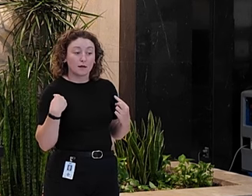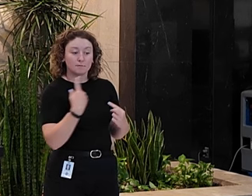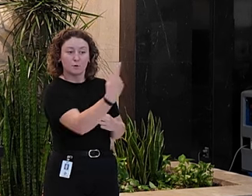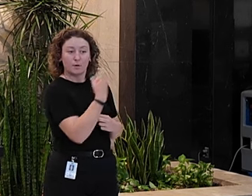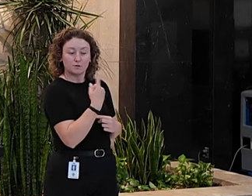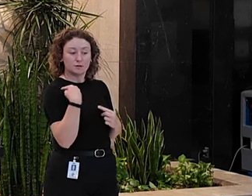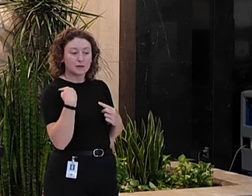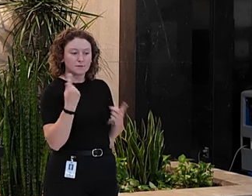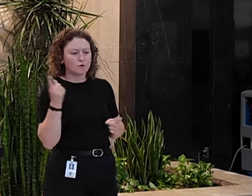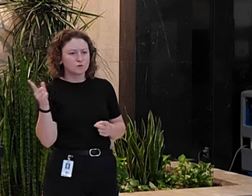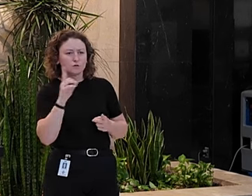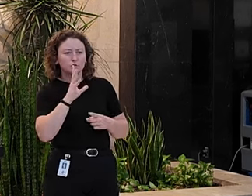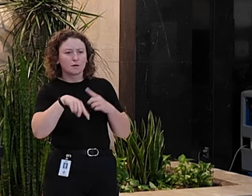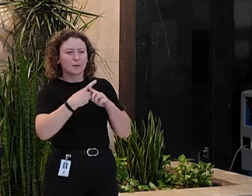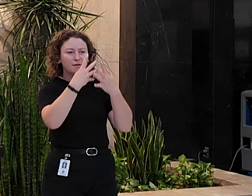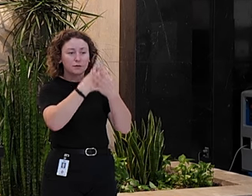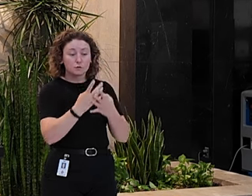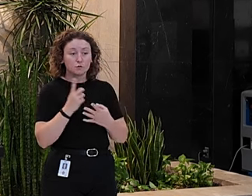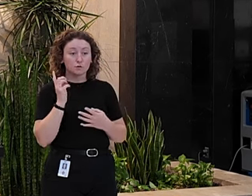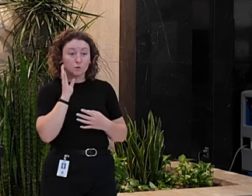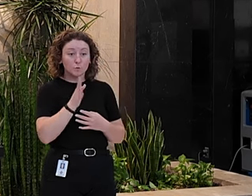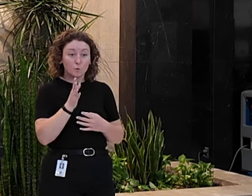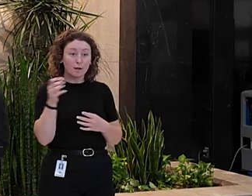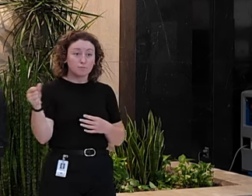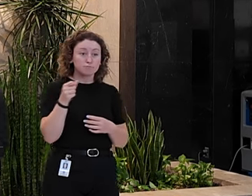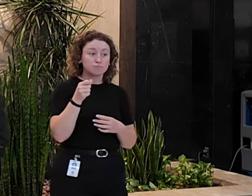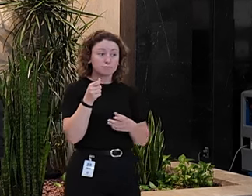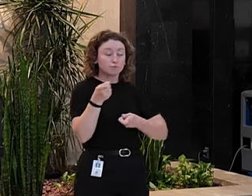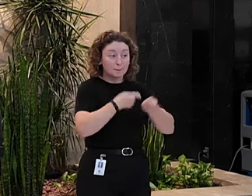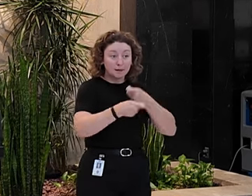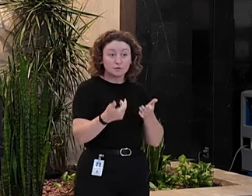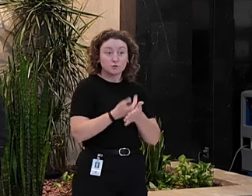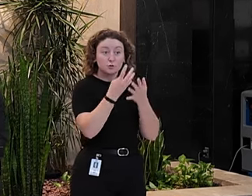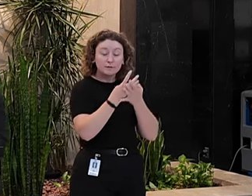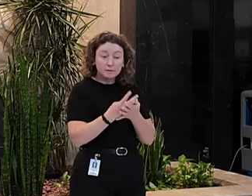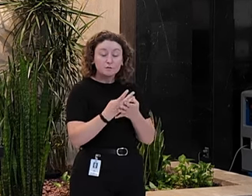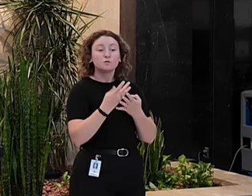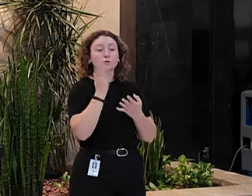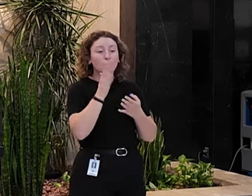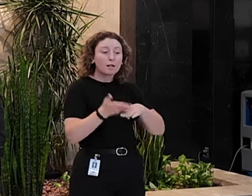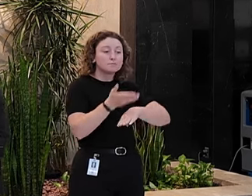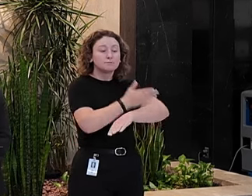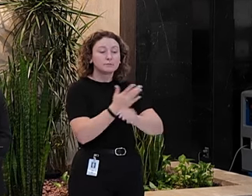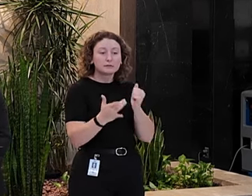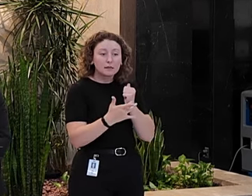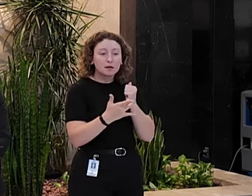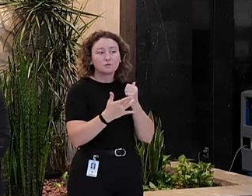as you mentioned these filters, are you looking at bringing in new filters, replacing them, looking at higher technology? What's